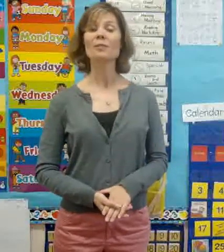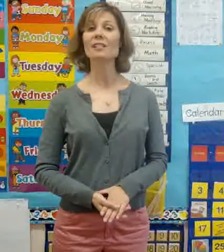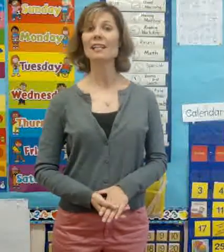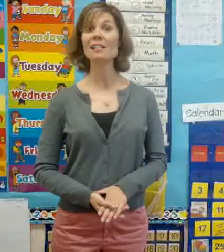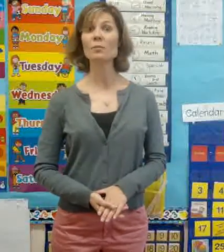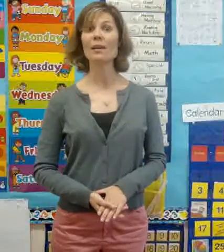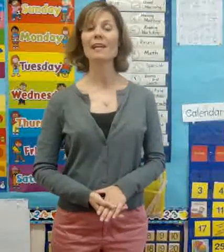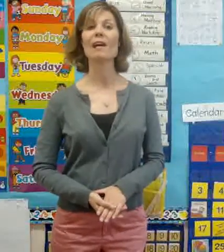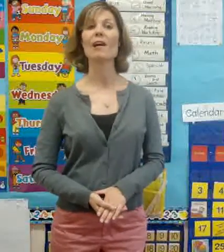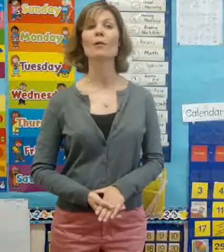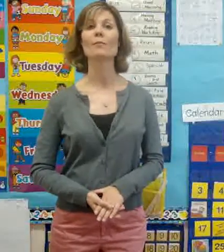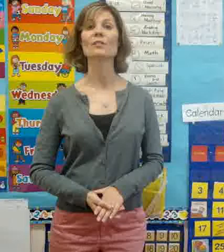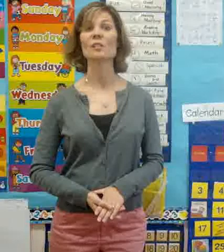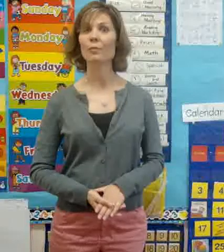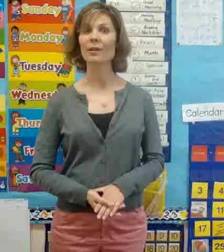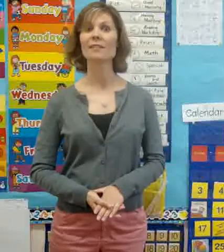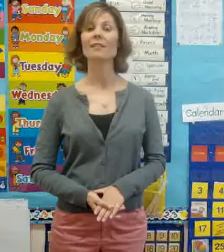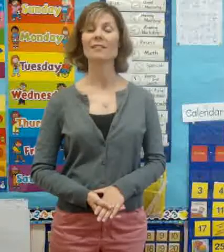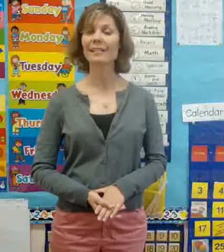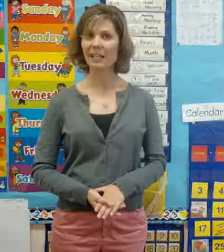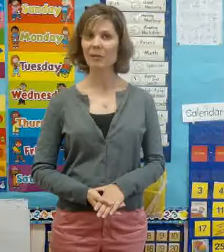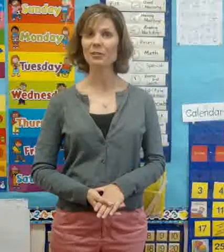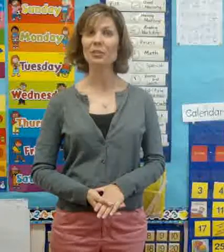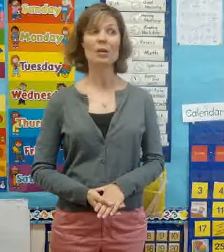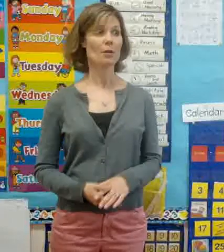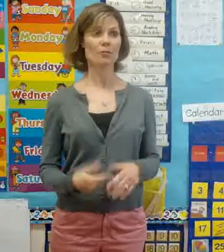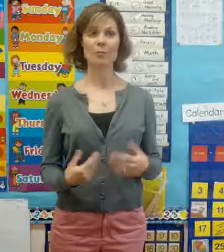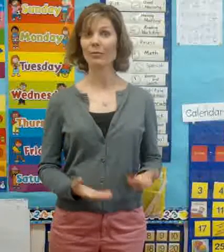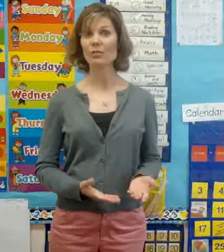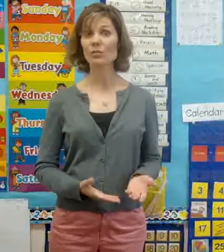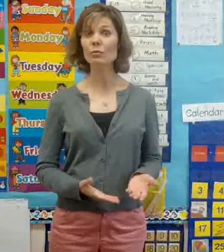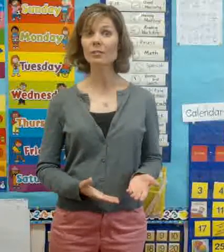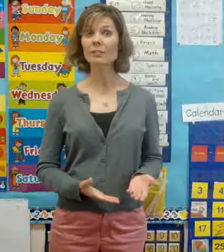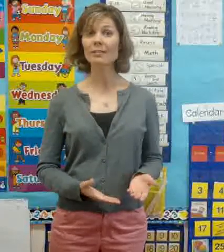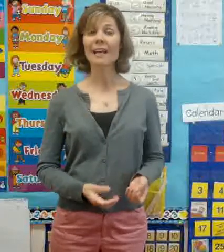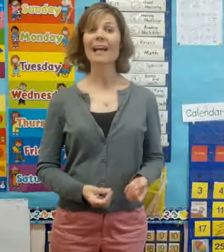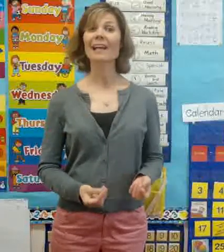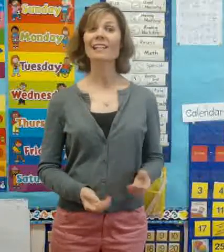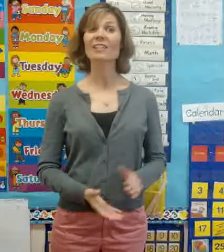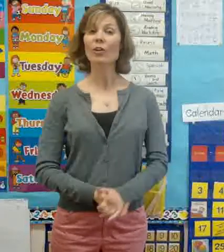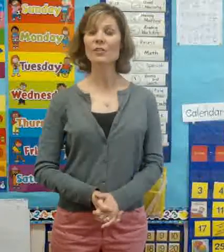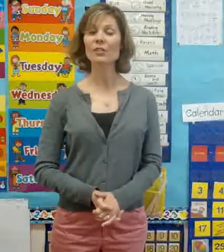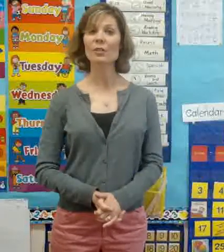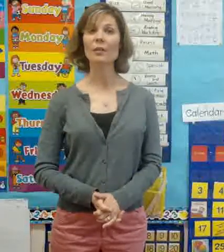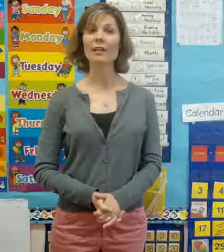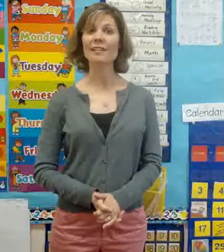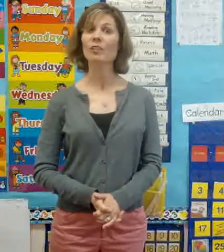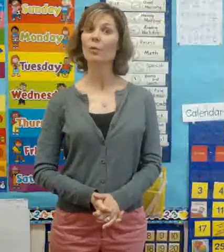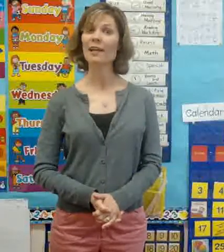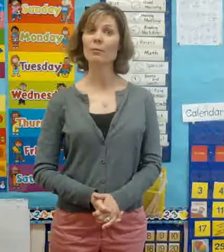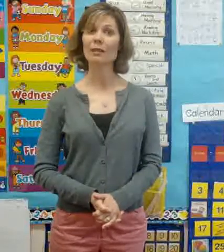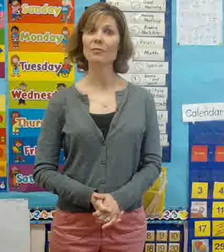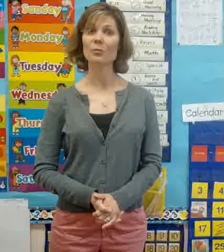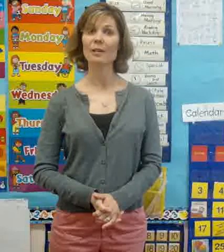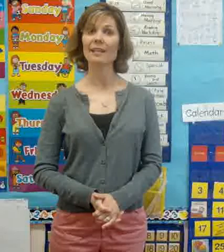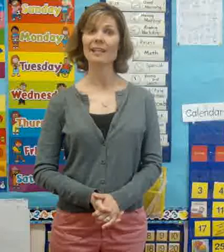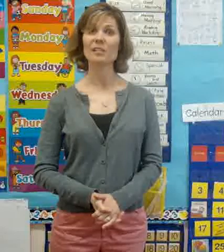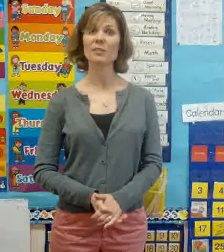it's a nice way to spread sign language throughout the school, and it's also a nice quiet way of doing things, especially